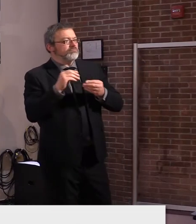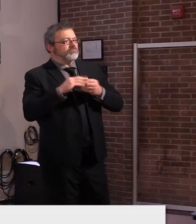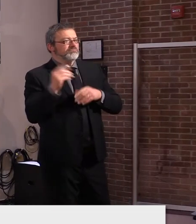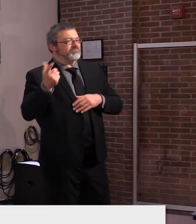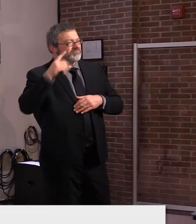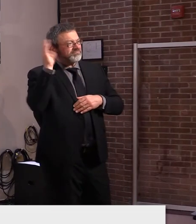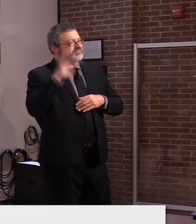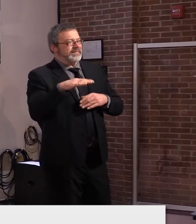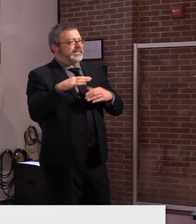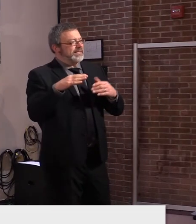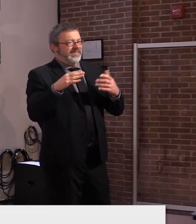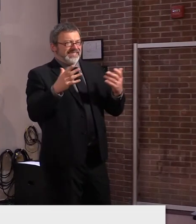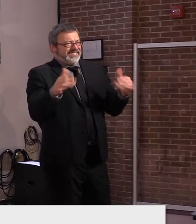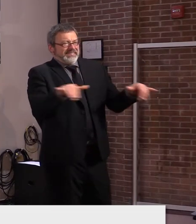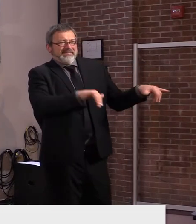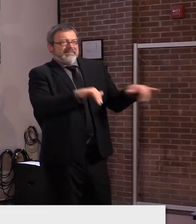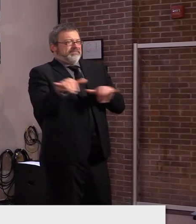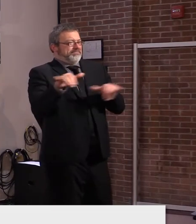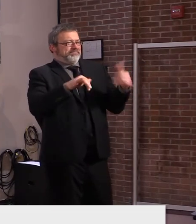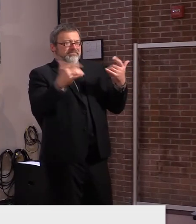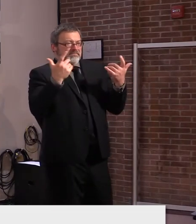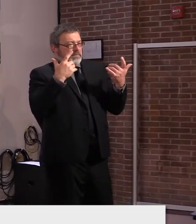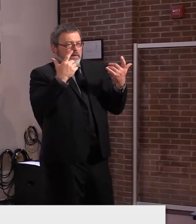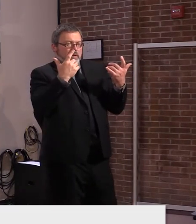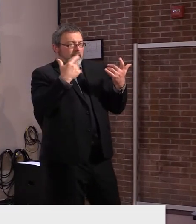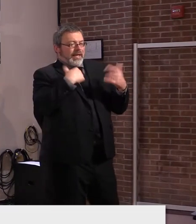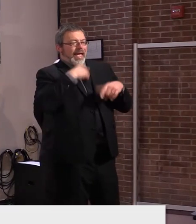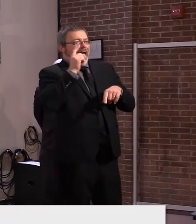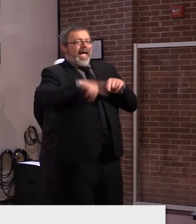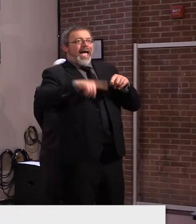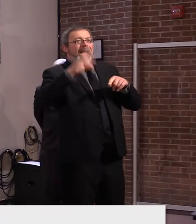as well. But Secretary French.